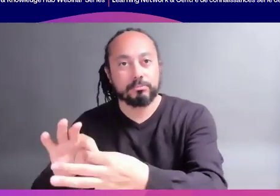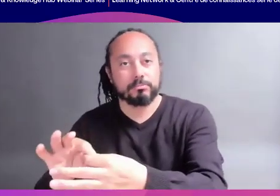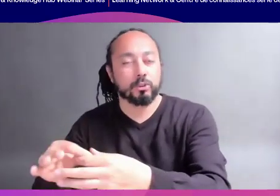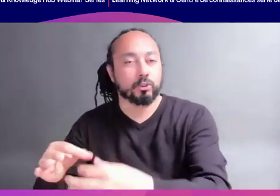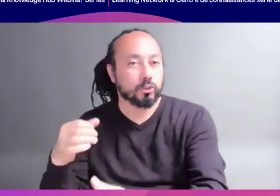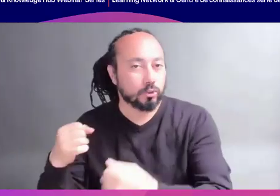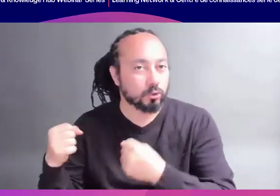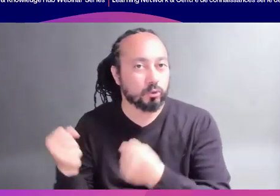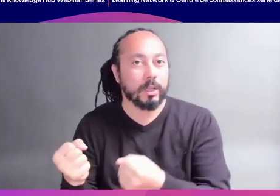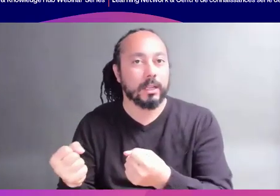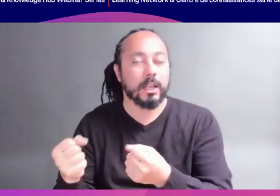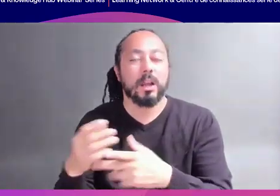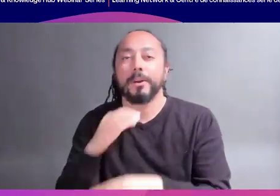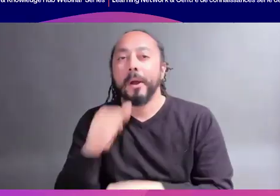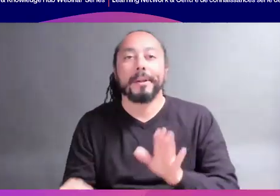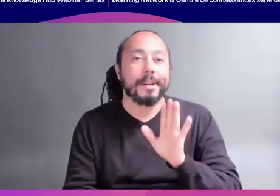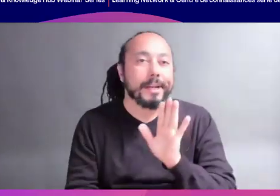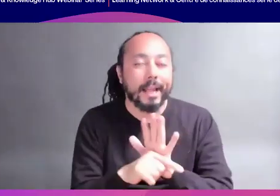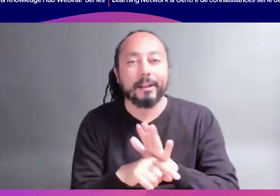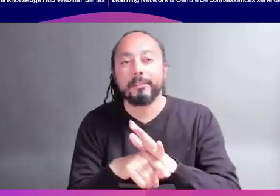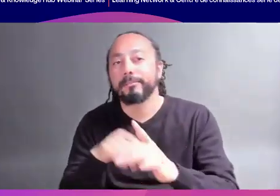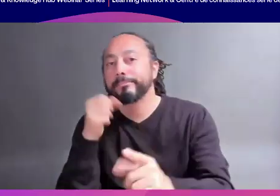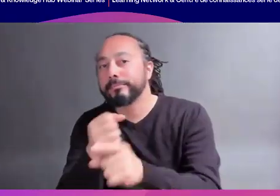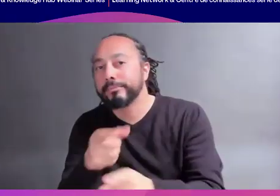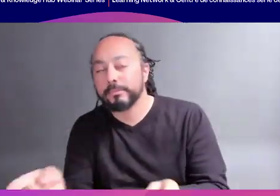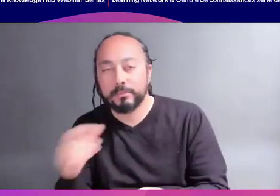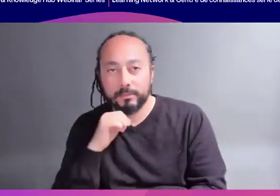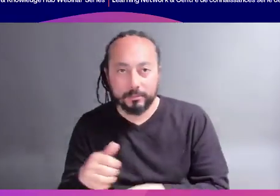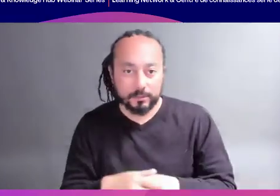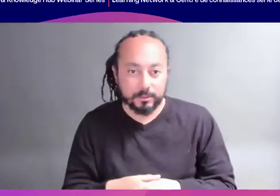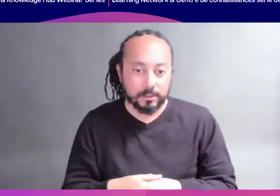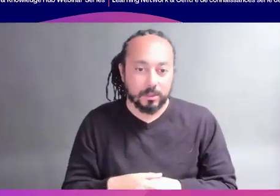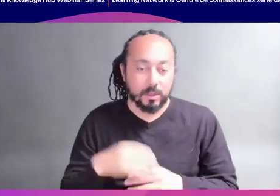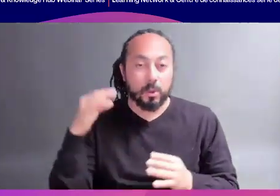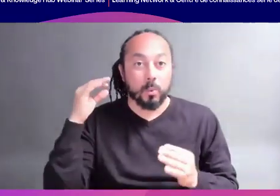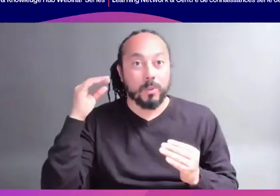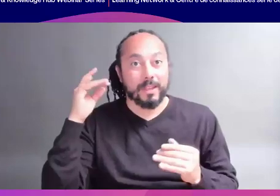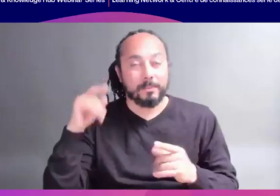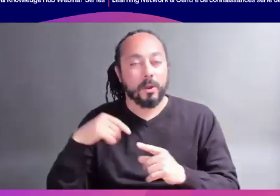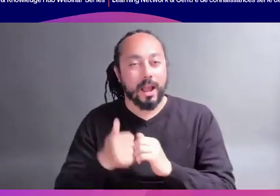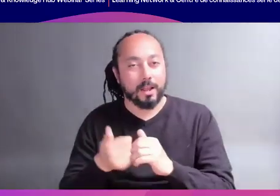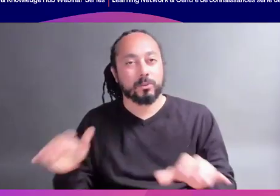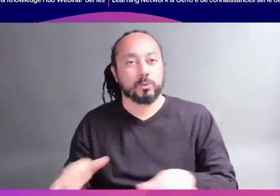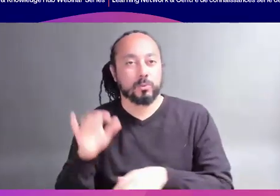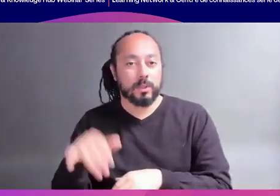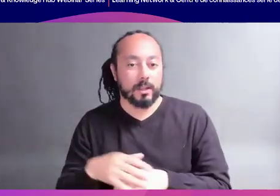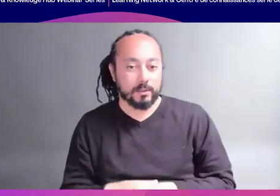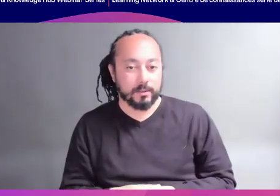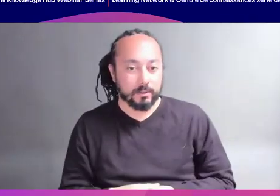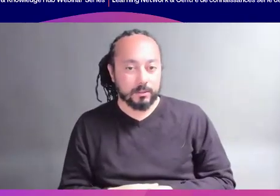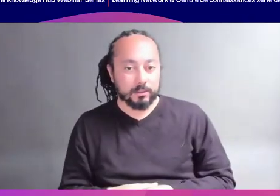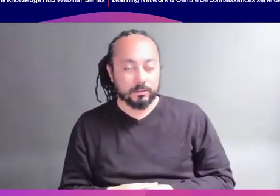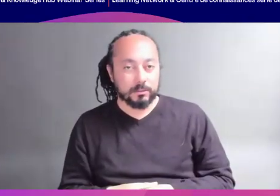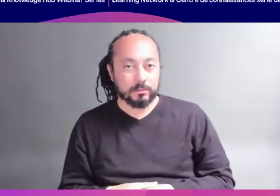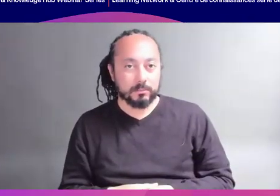versus negative and having a backlash effect. So we're thinking closely about how to do that. And so,